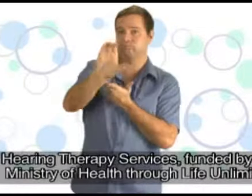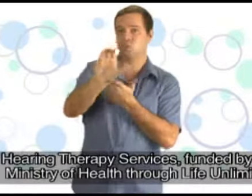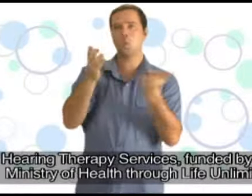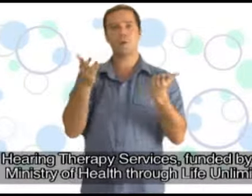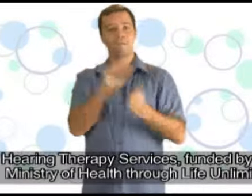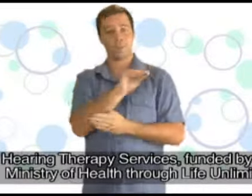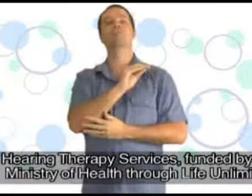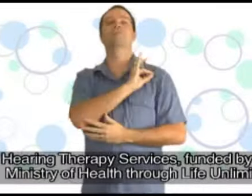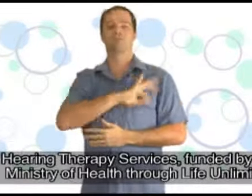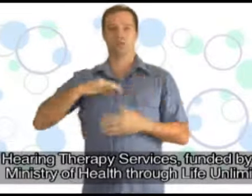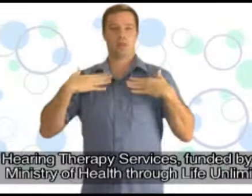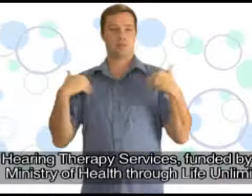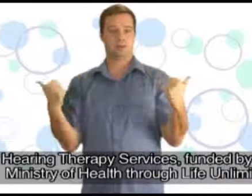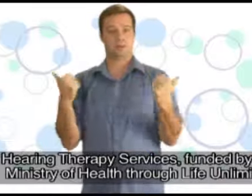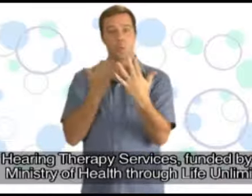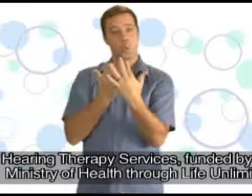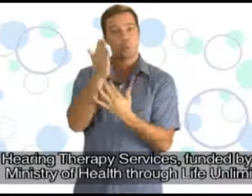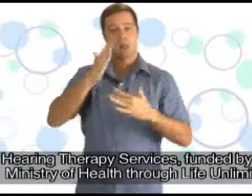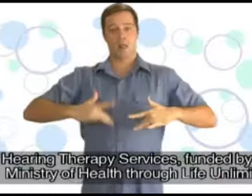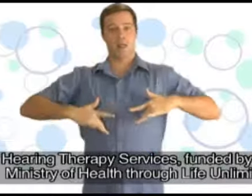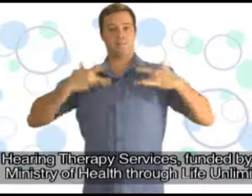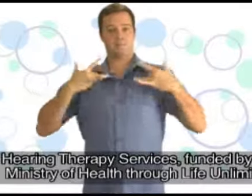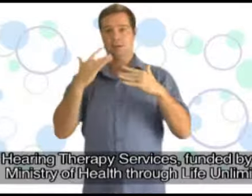Hearing therapy services funded by the Ministry of Health through Life Unlimited